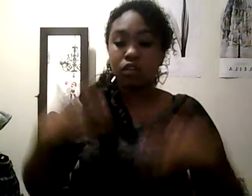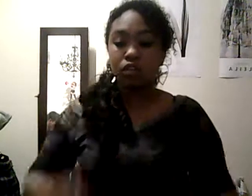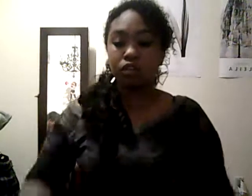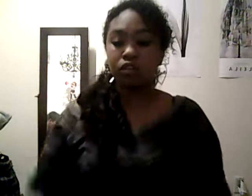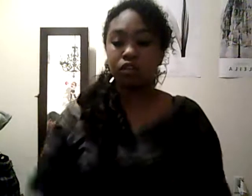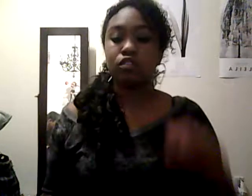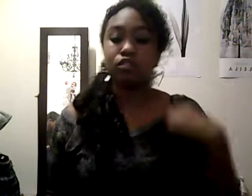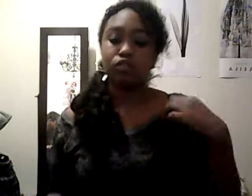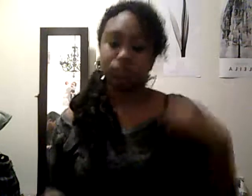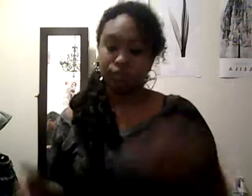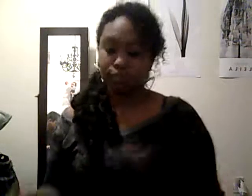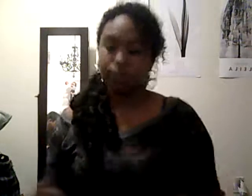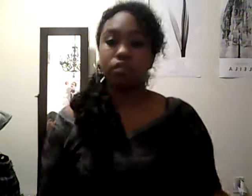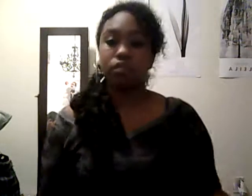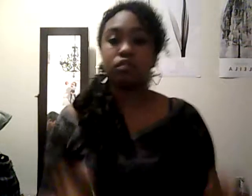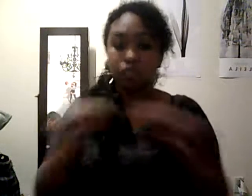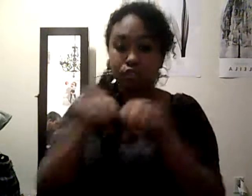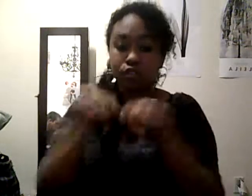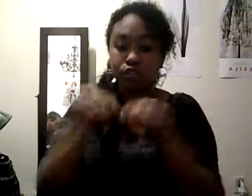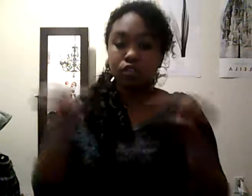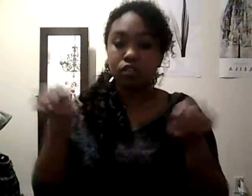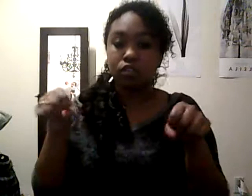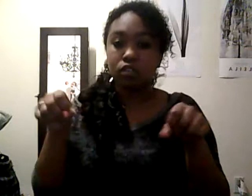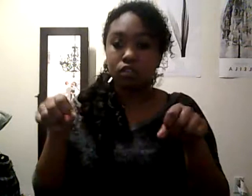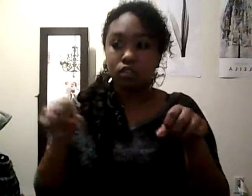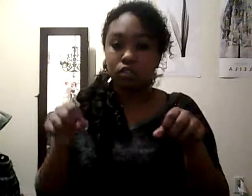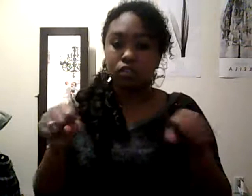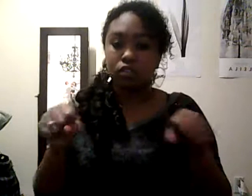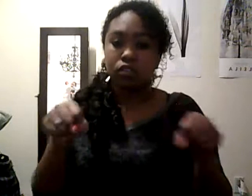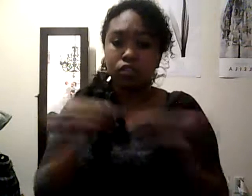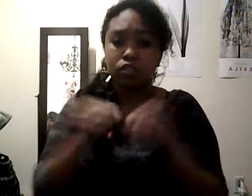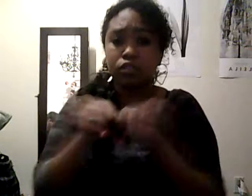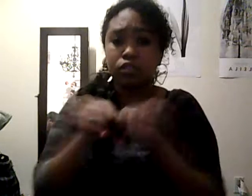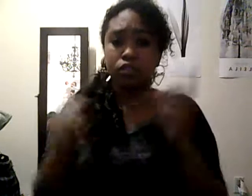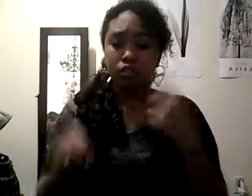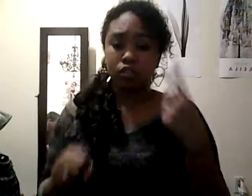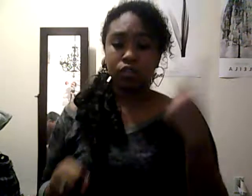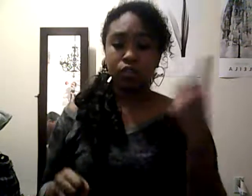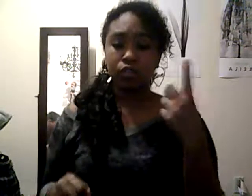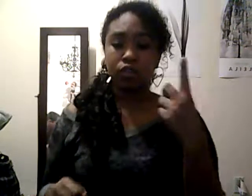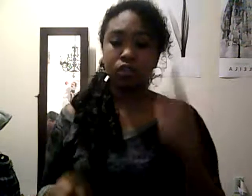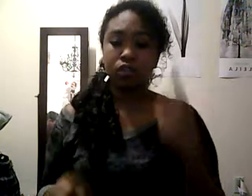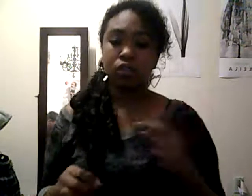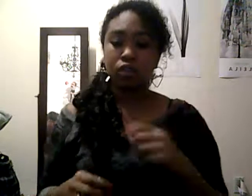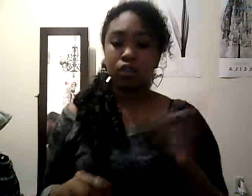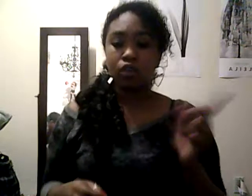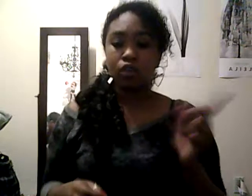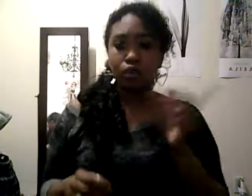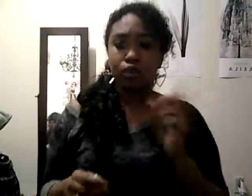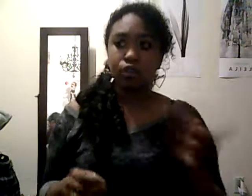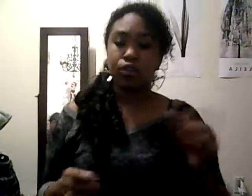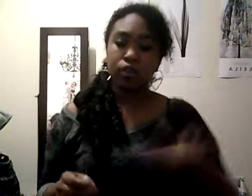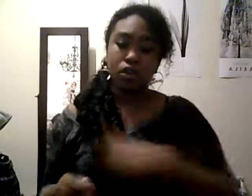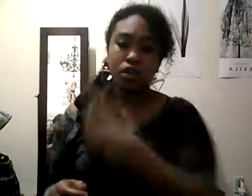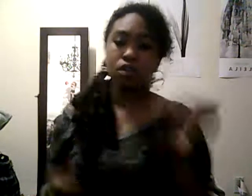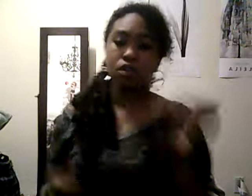out of control. Brian, listen to me. I was wrong. If two people love each other, they should have the right to get married. But